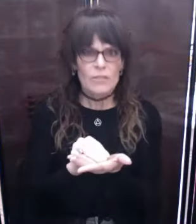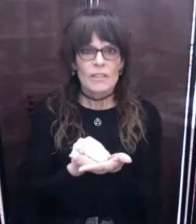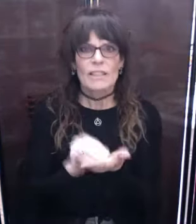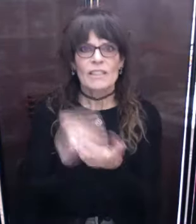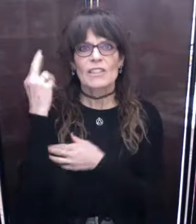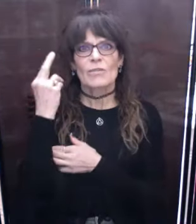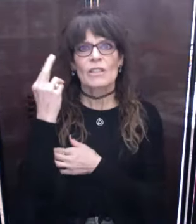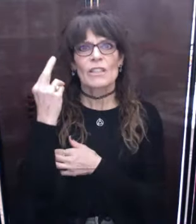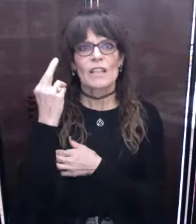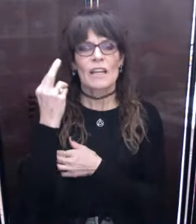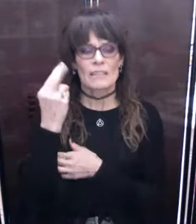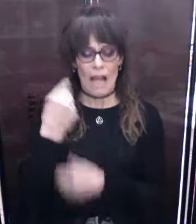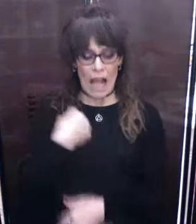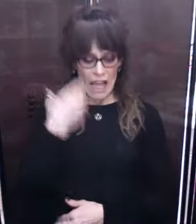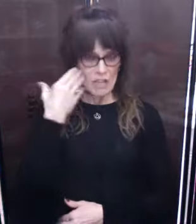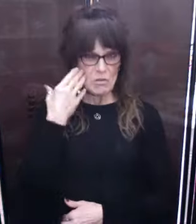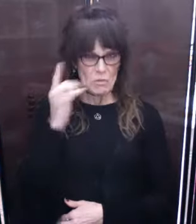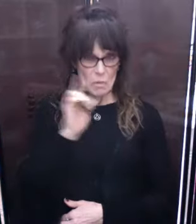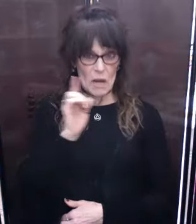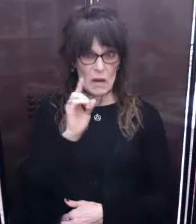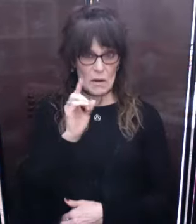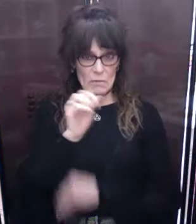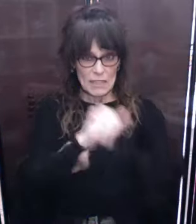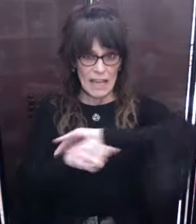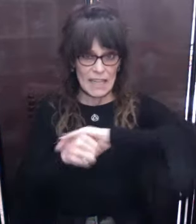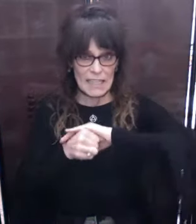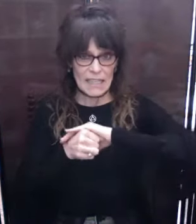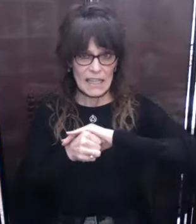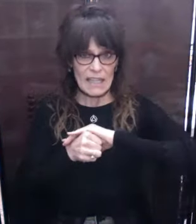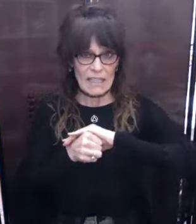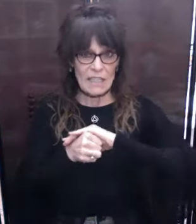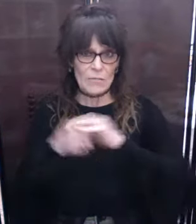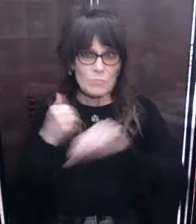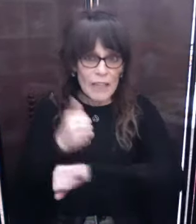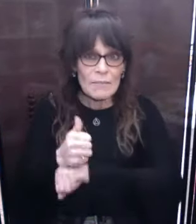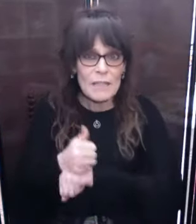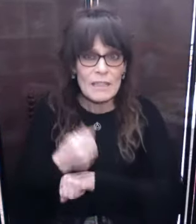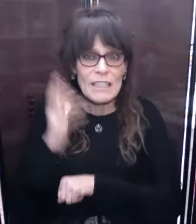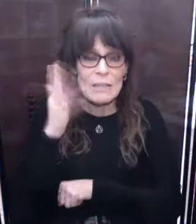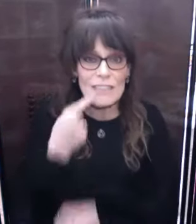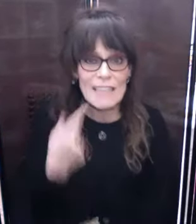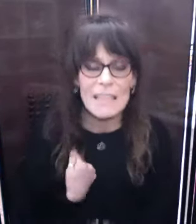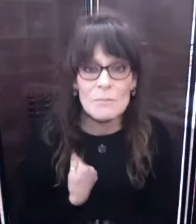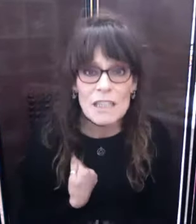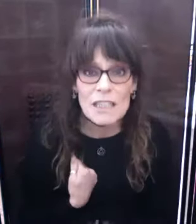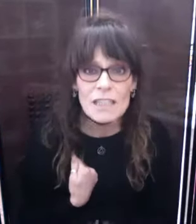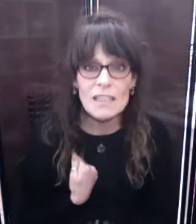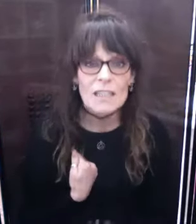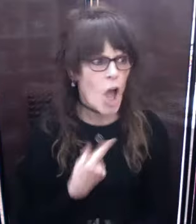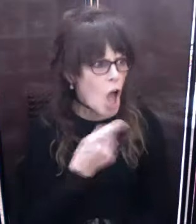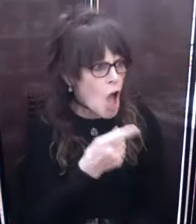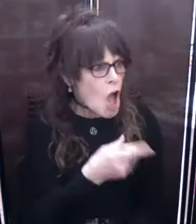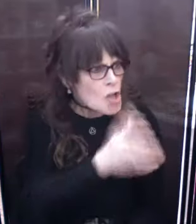in his bag, and he's going to hold me responsible, and he's going to say to me, "You drank my booze, dude. You got to buy me another